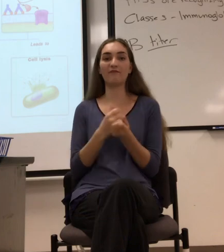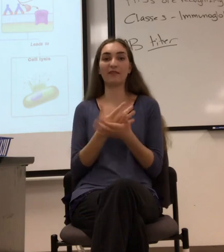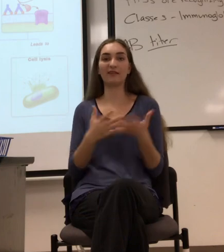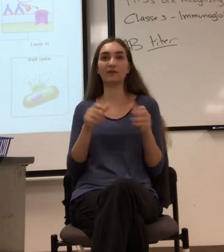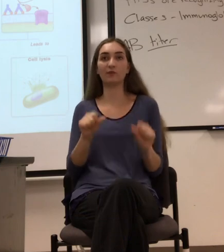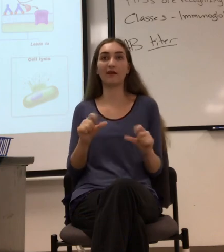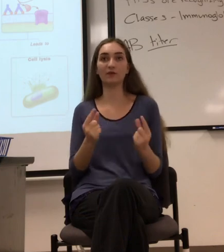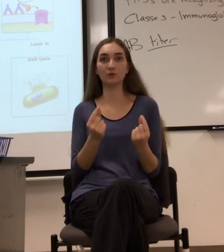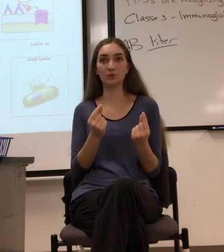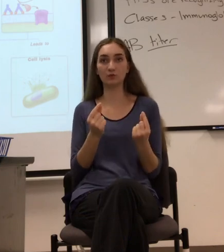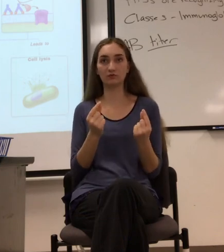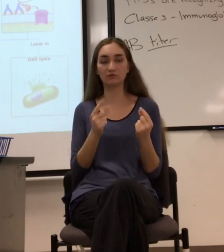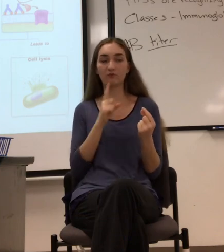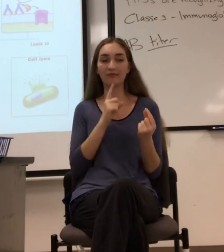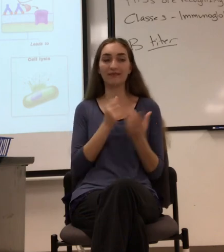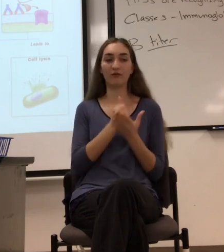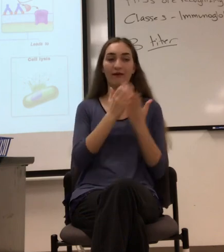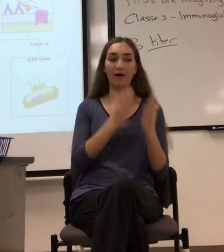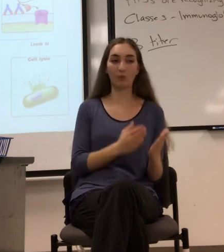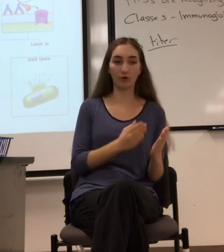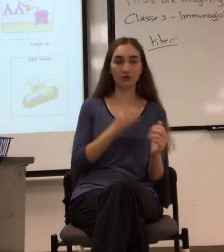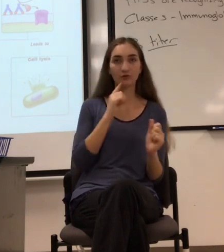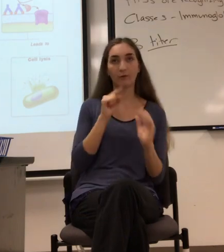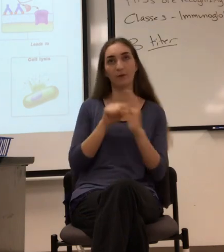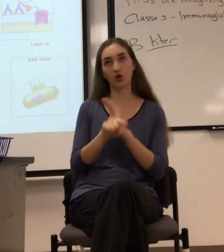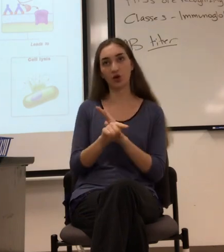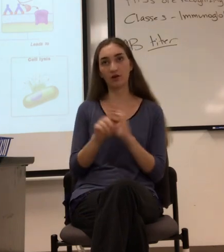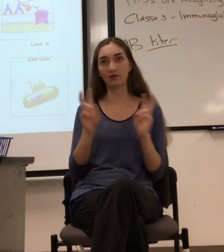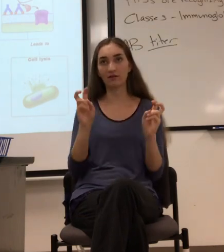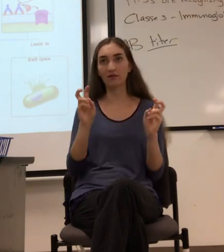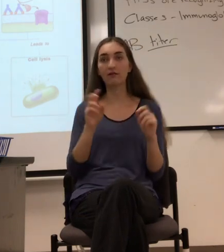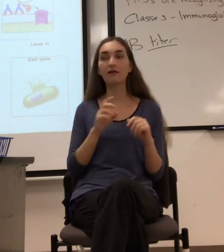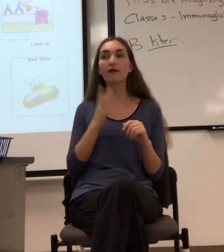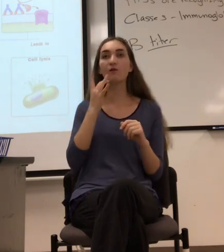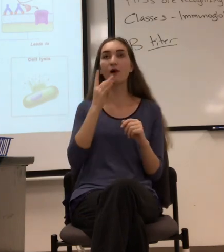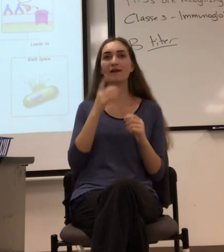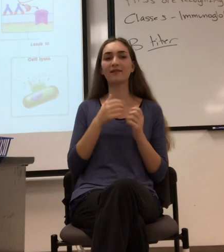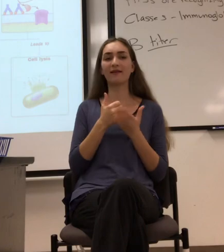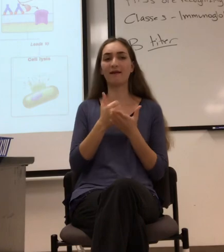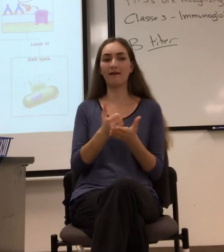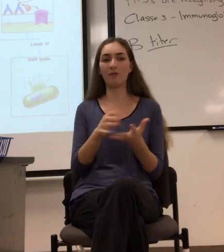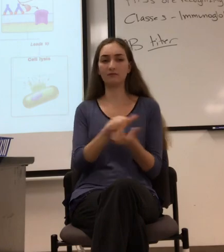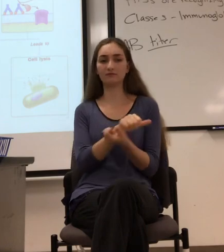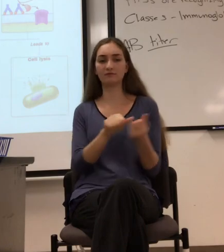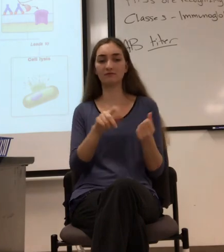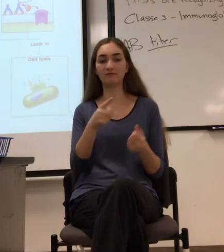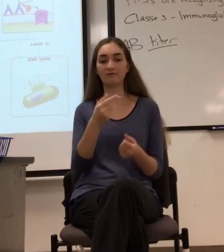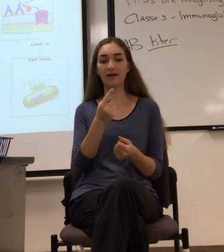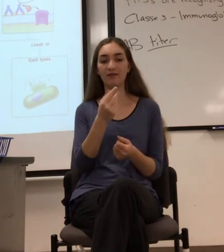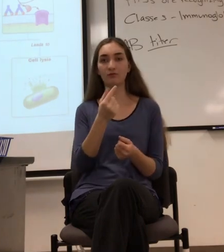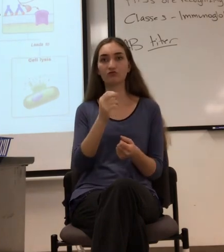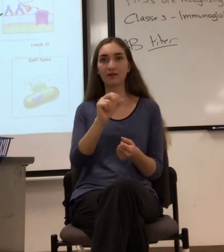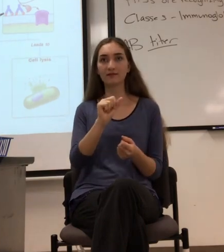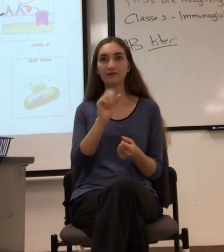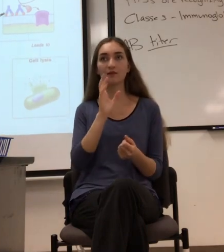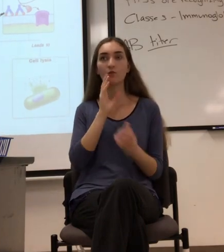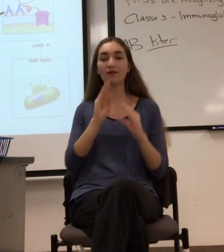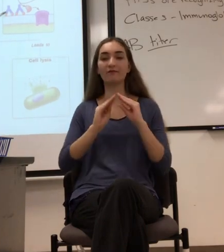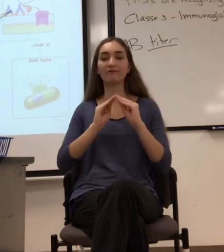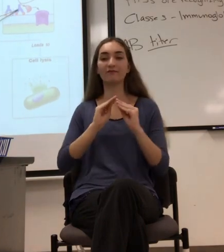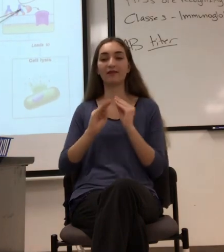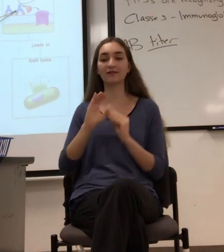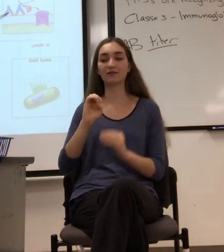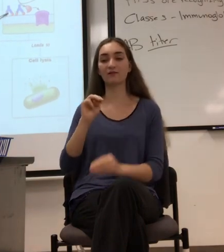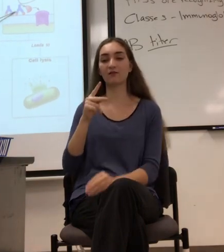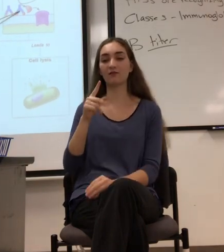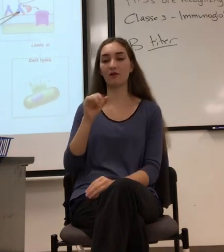what you should know. All right, so why do they help get rid of pathogens? They fix complement, okay,